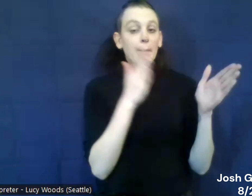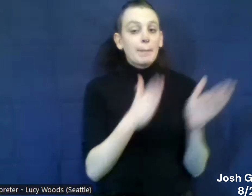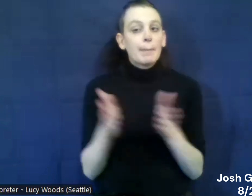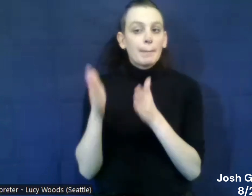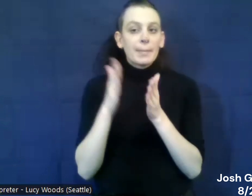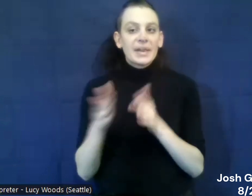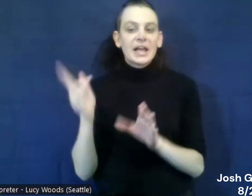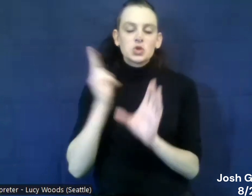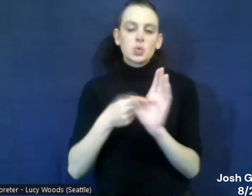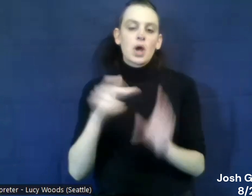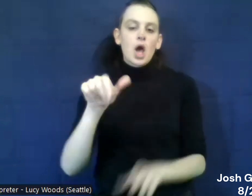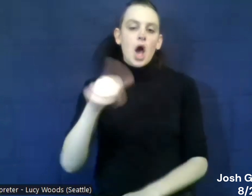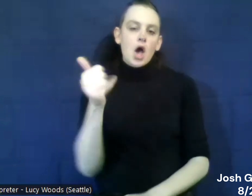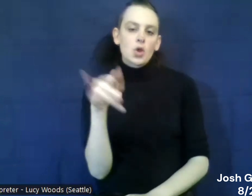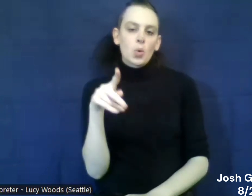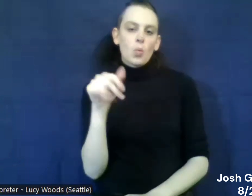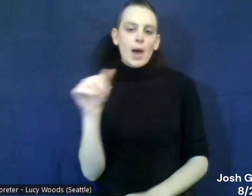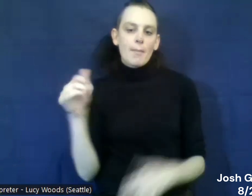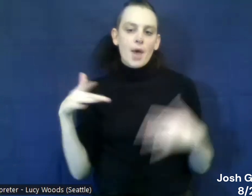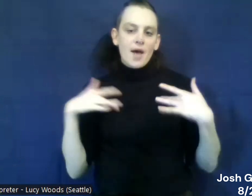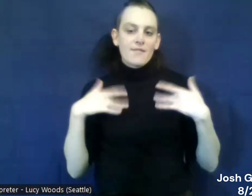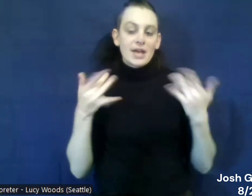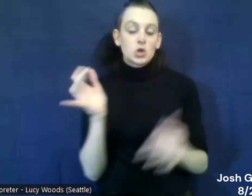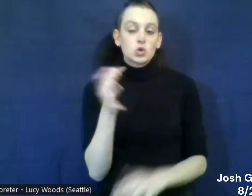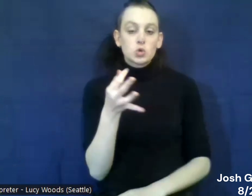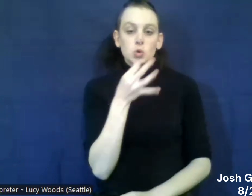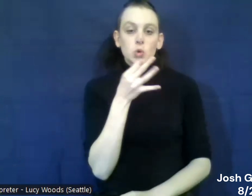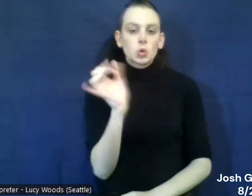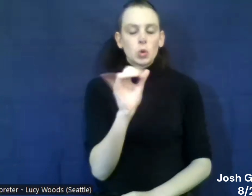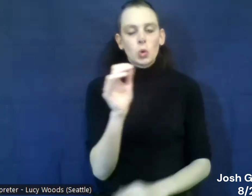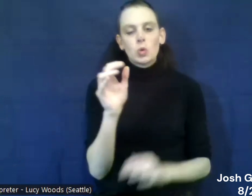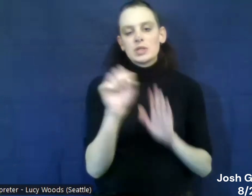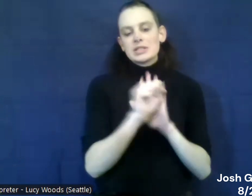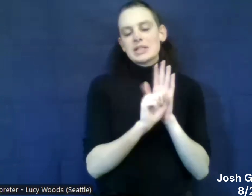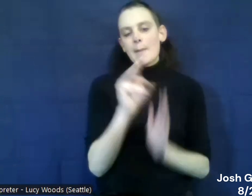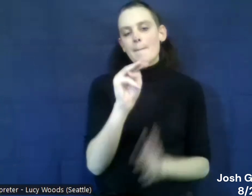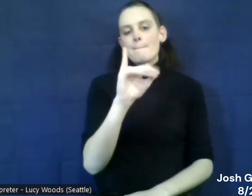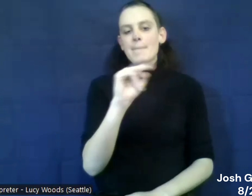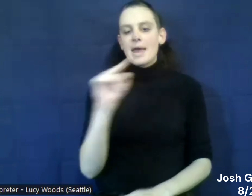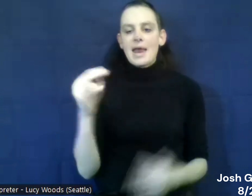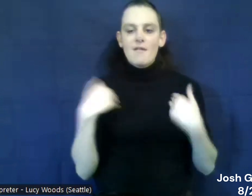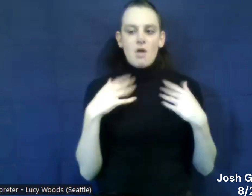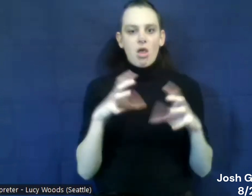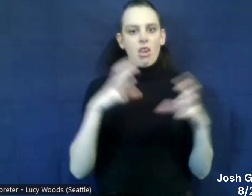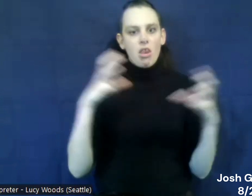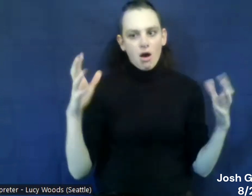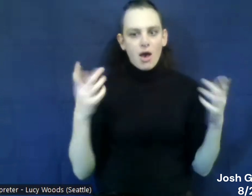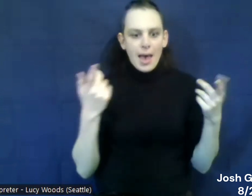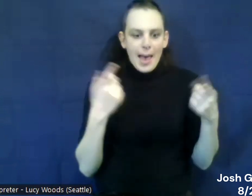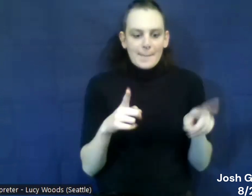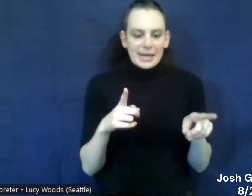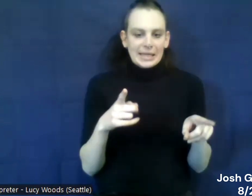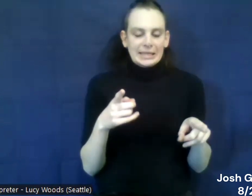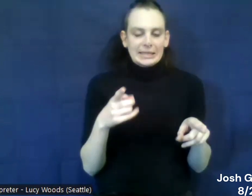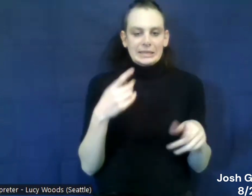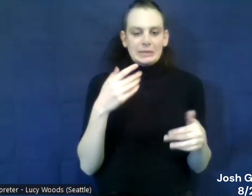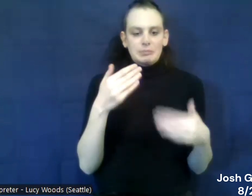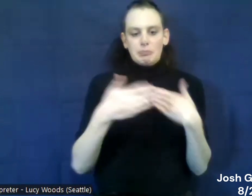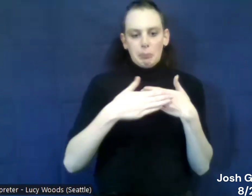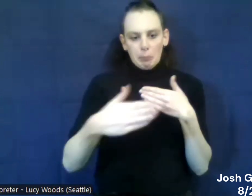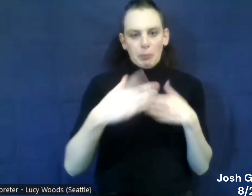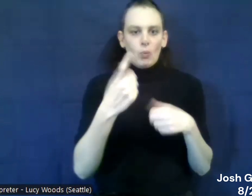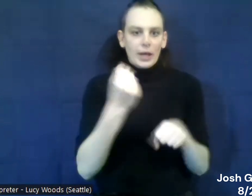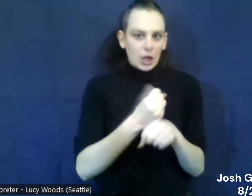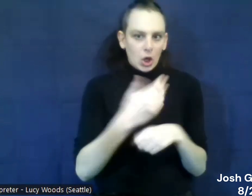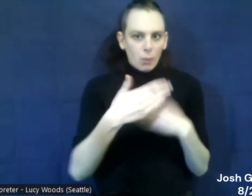other YPAA events coming up here. Minnesota has a lot going on in the next year, which is super exciting. But